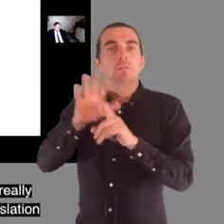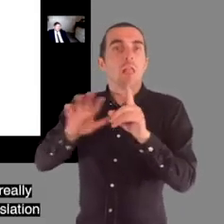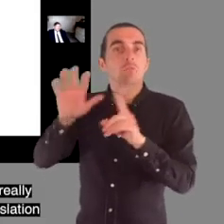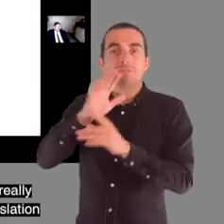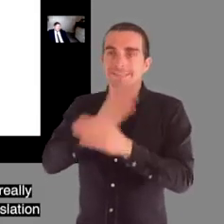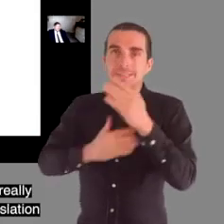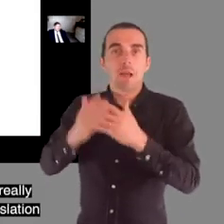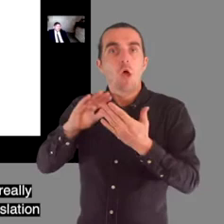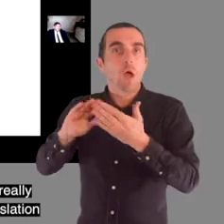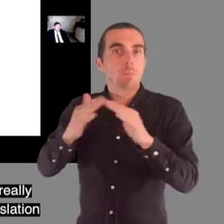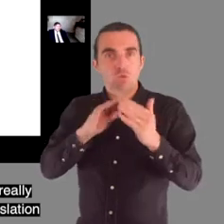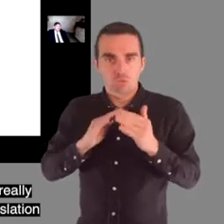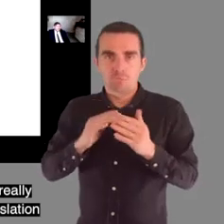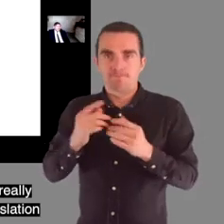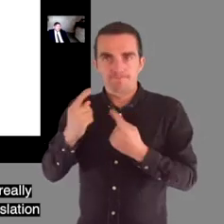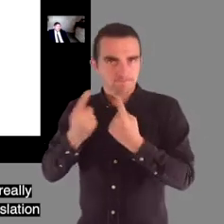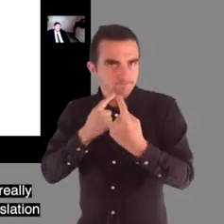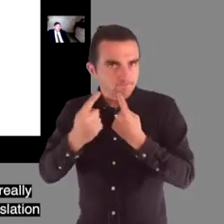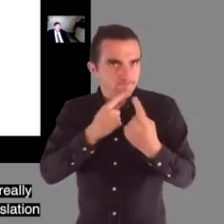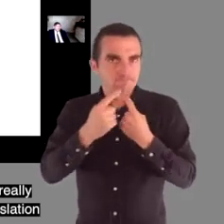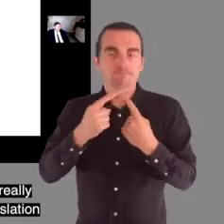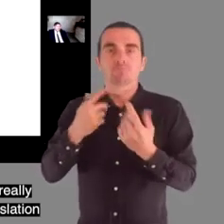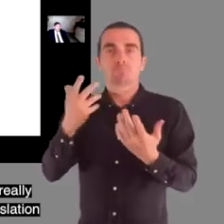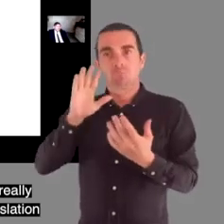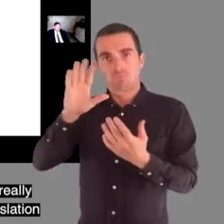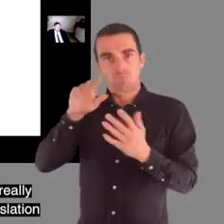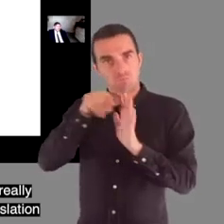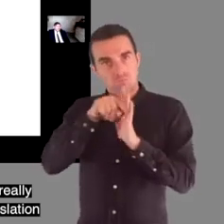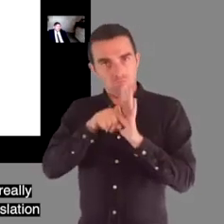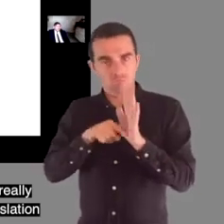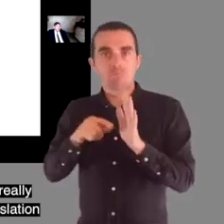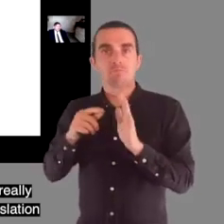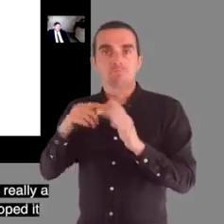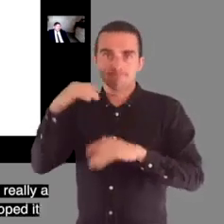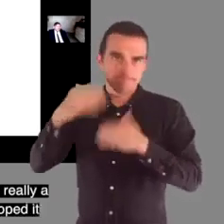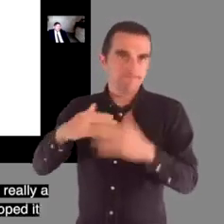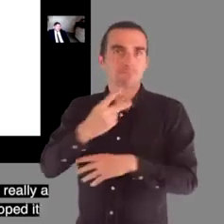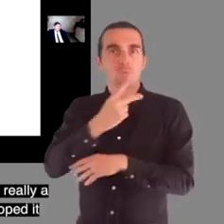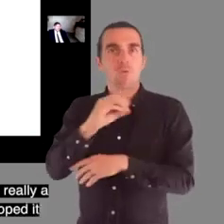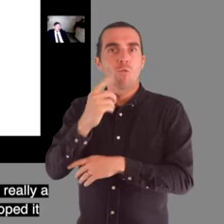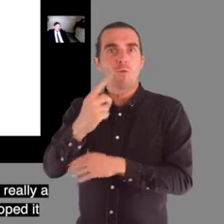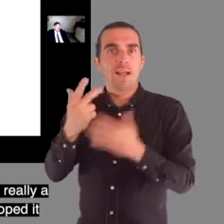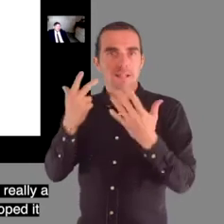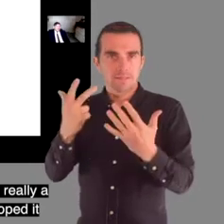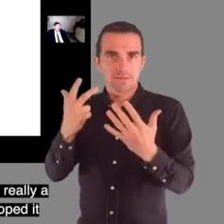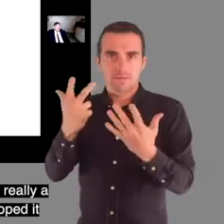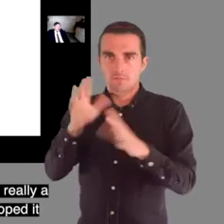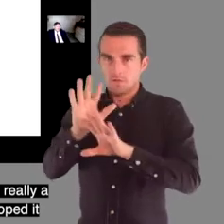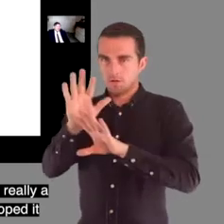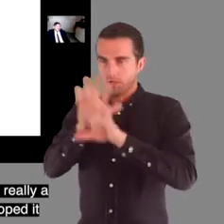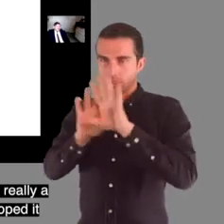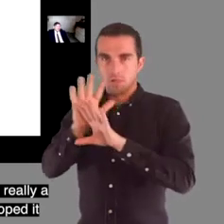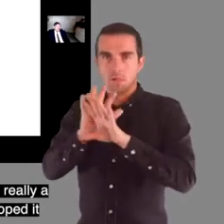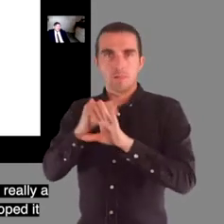national disability community really began to engage because the legislation that was introduced in